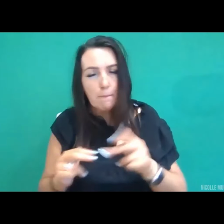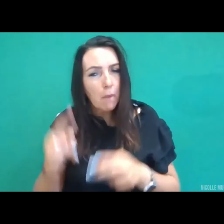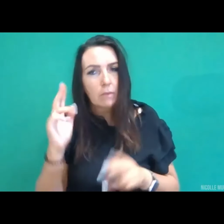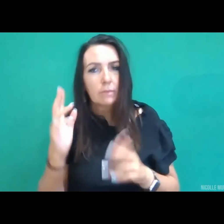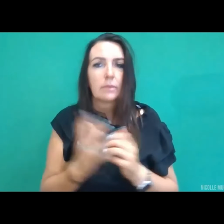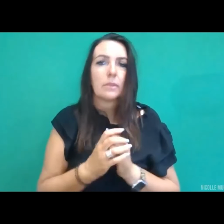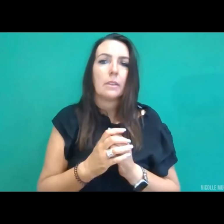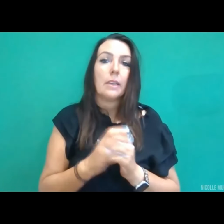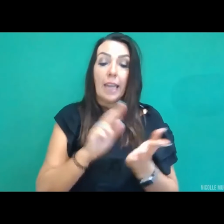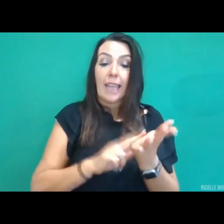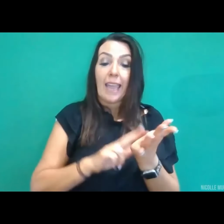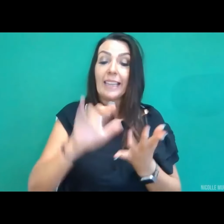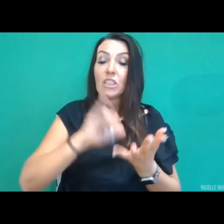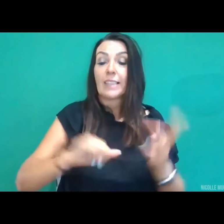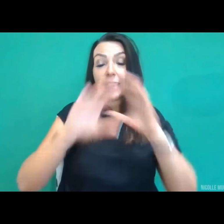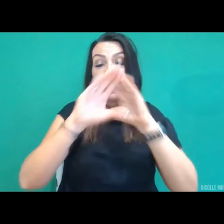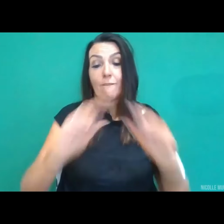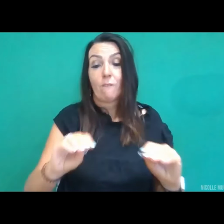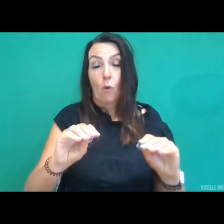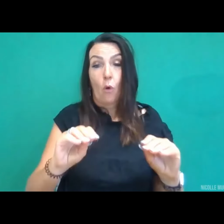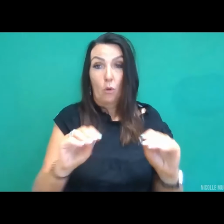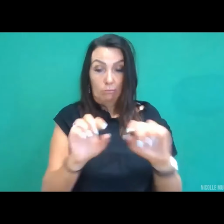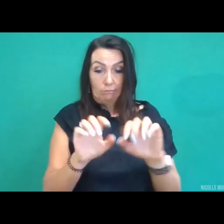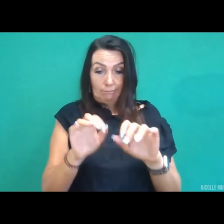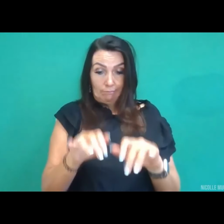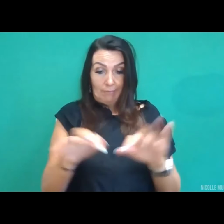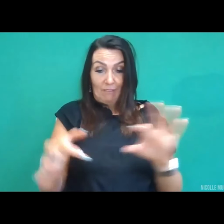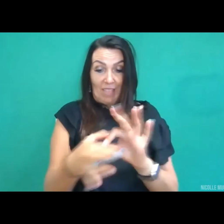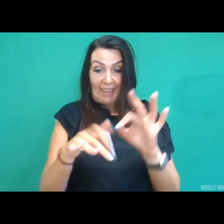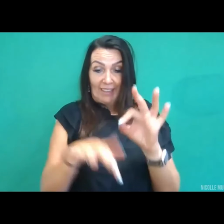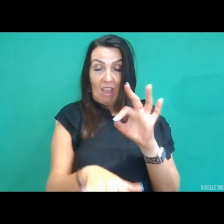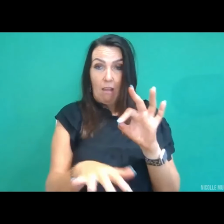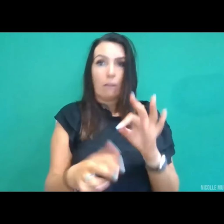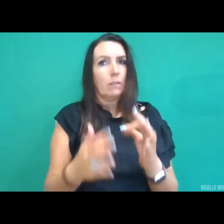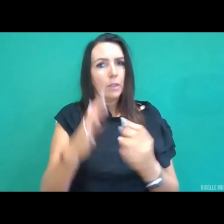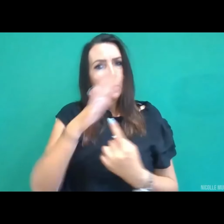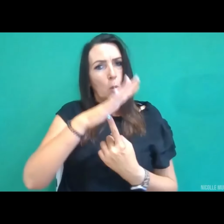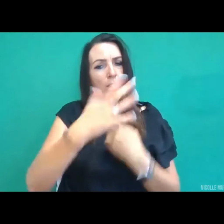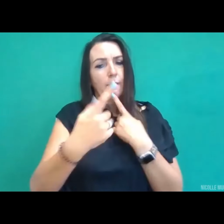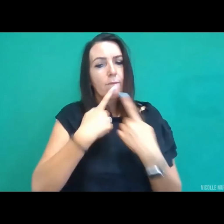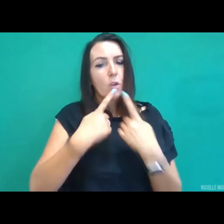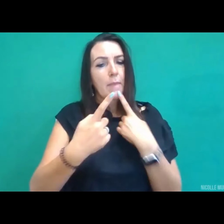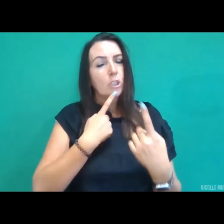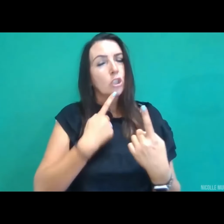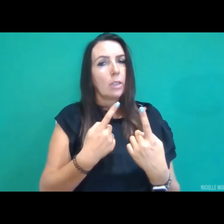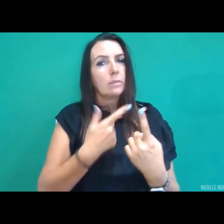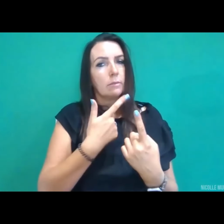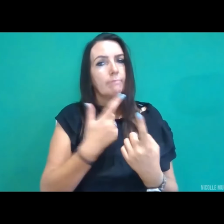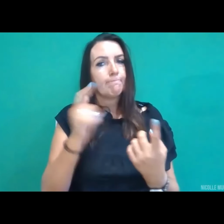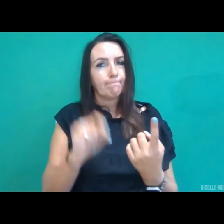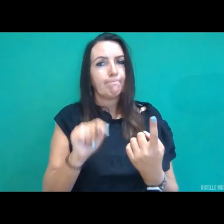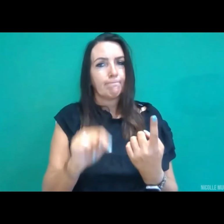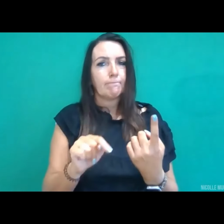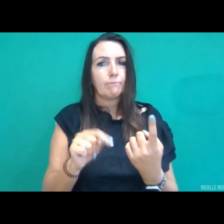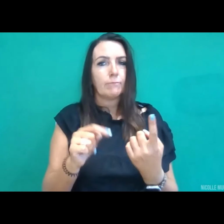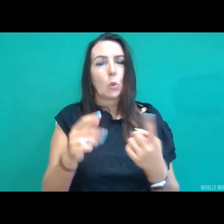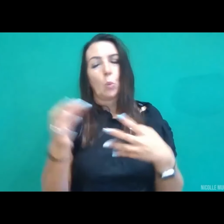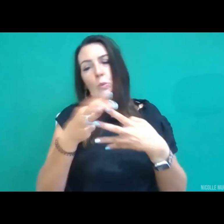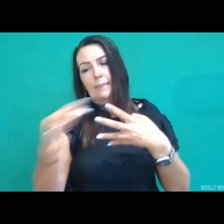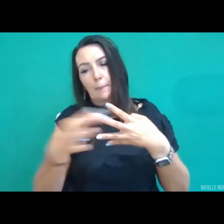page that is linked below, there's lots of vital information in there that's been covered already. So it's gone into kind of symptoms,